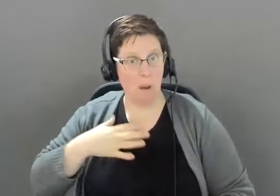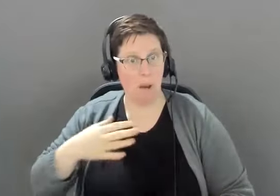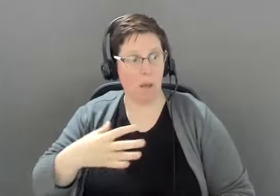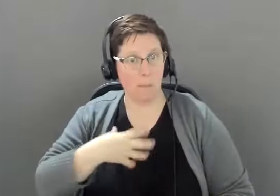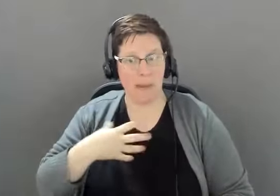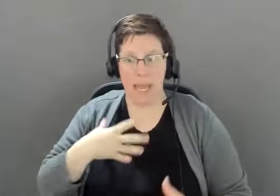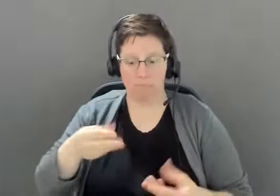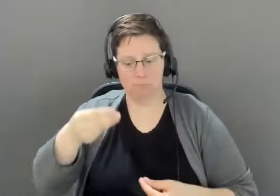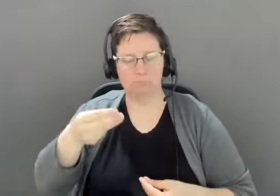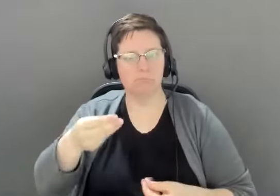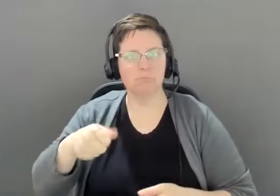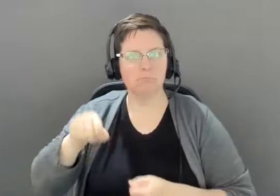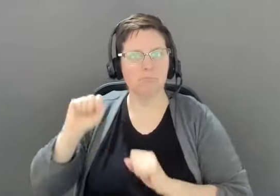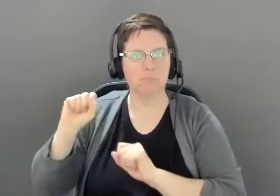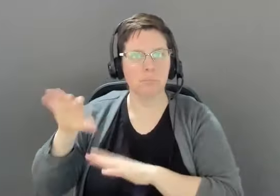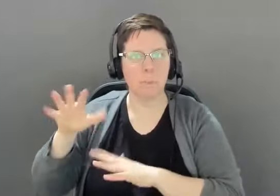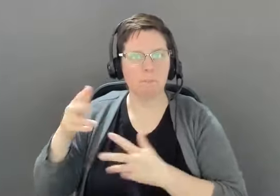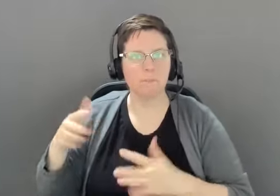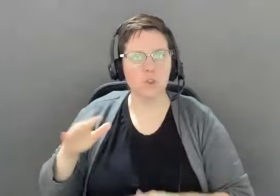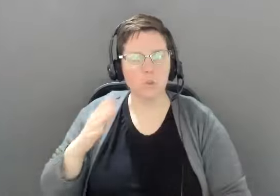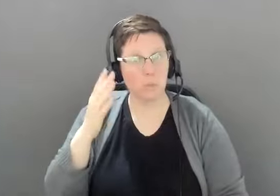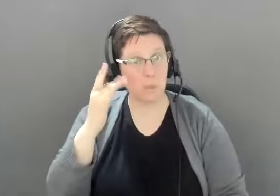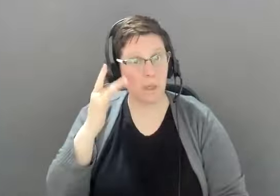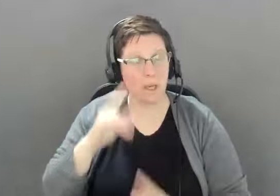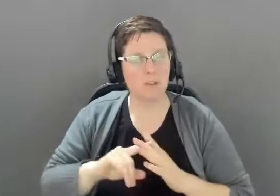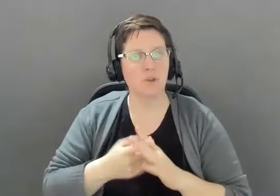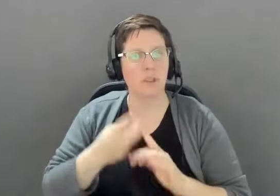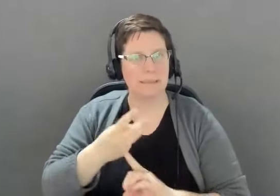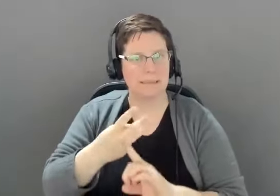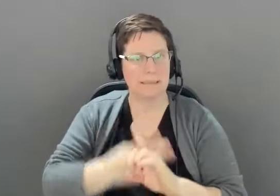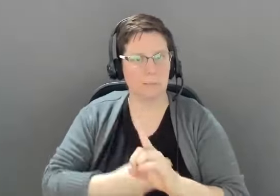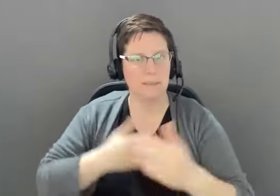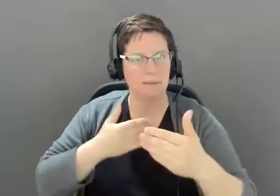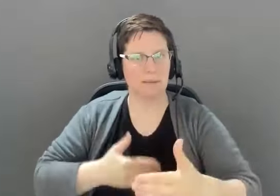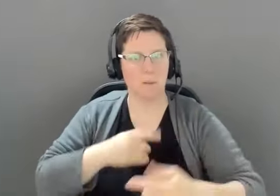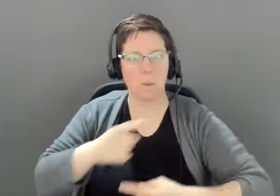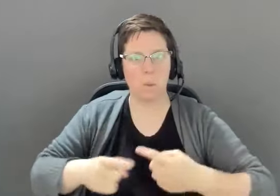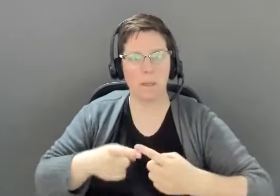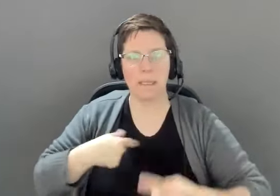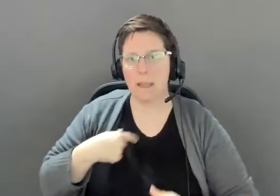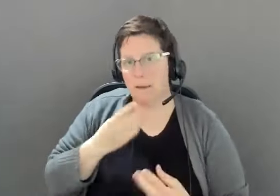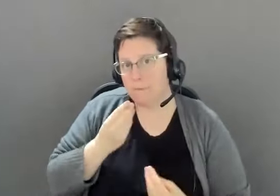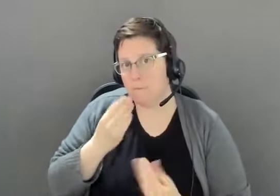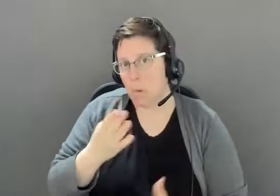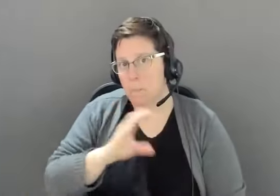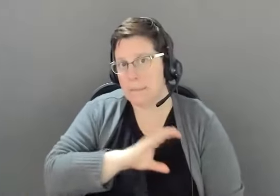the clock on the 6-month time limit at the time that I reported to police what happened to